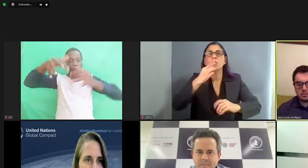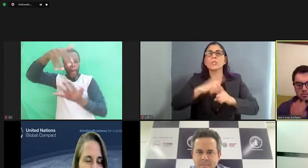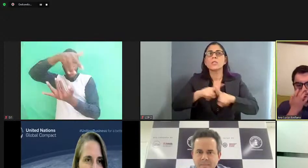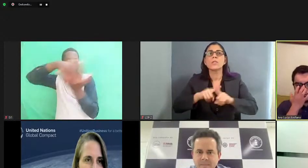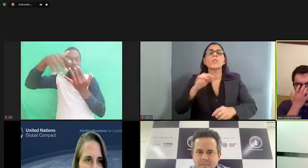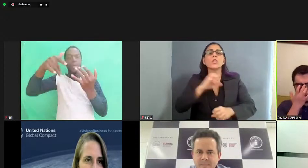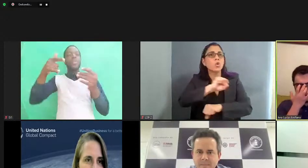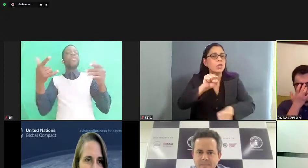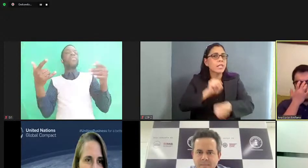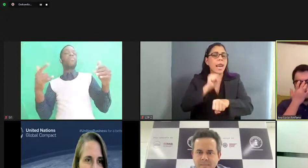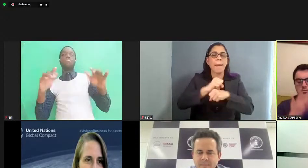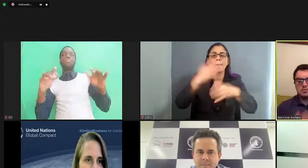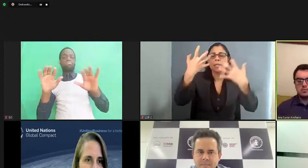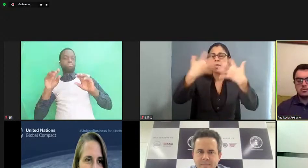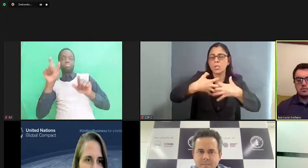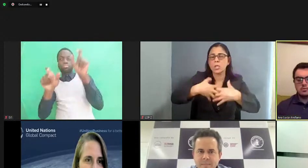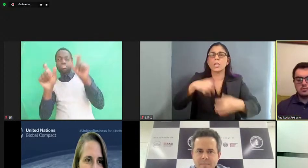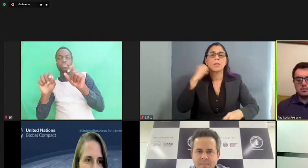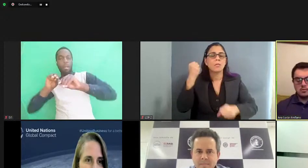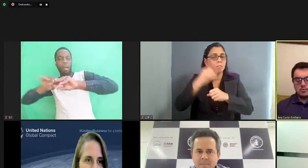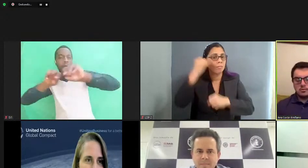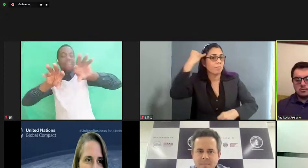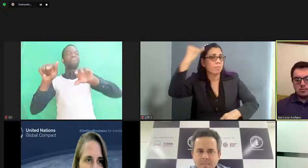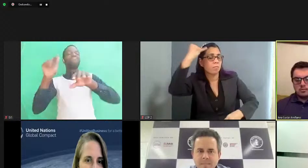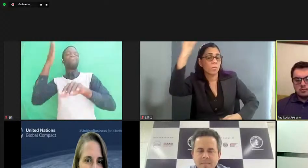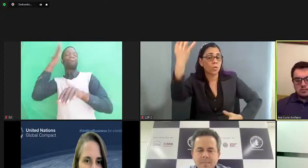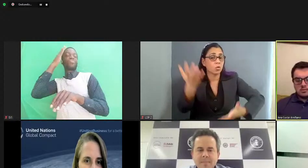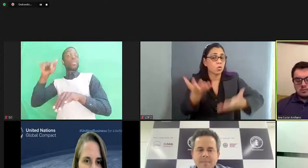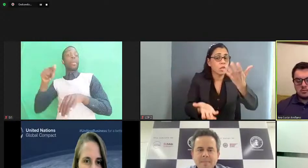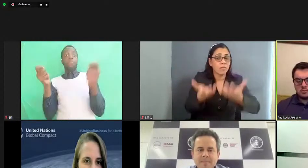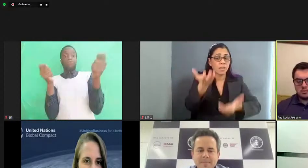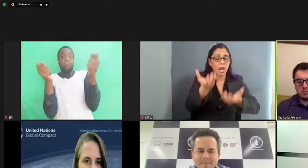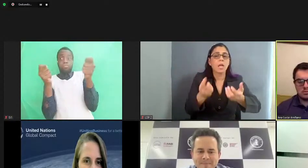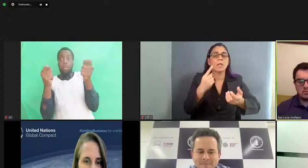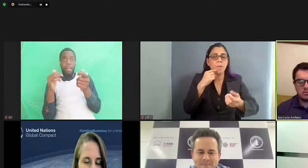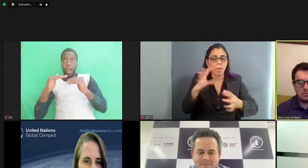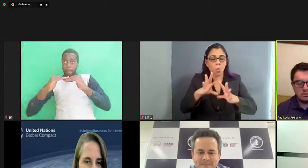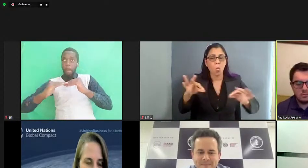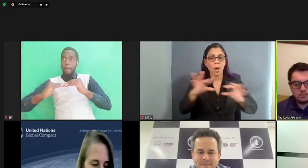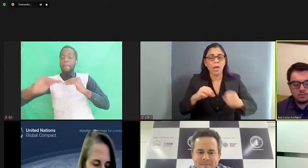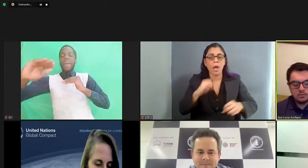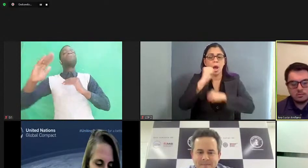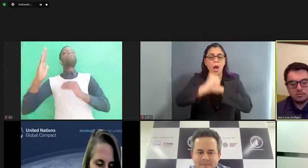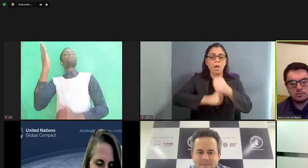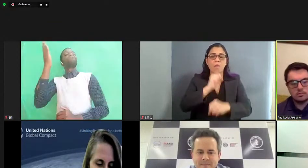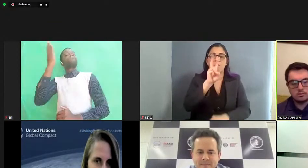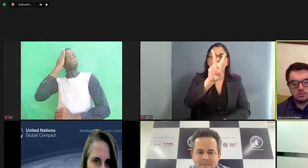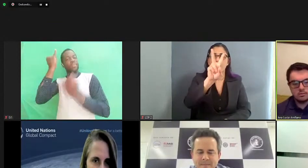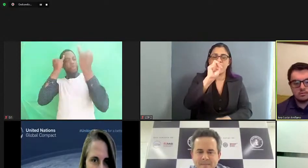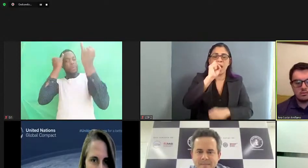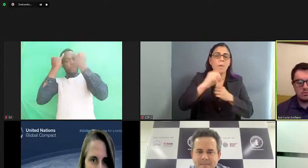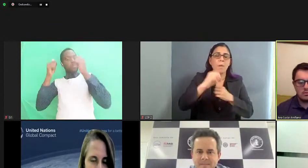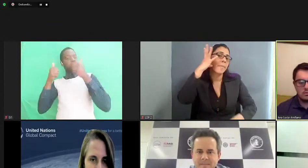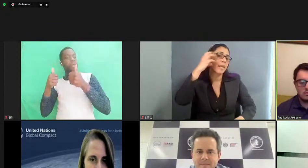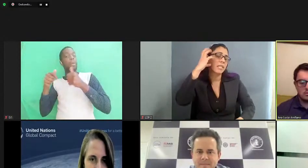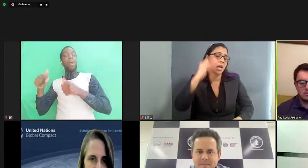and commercial distribution she is the director ray